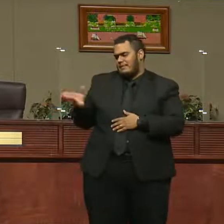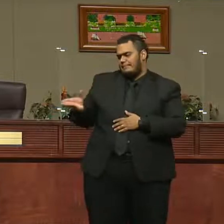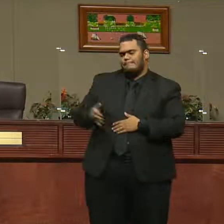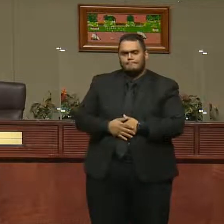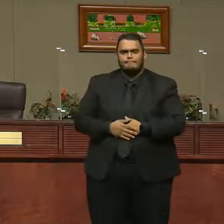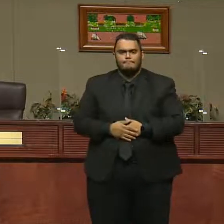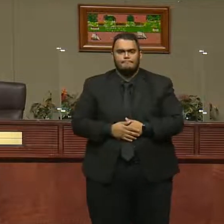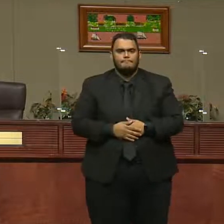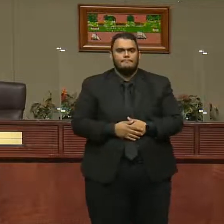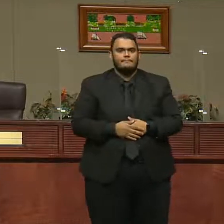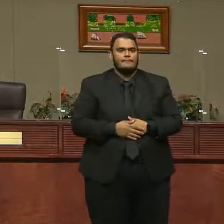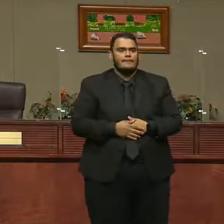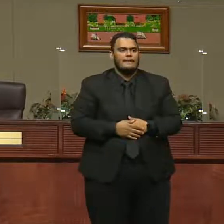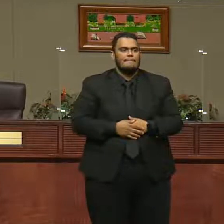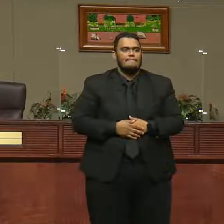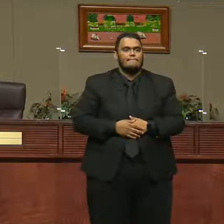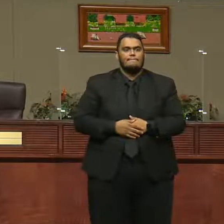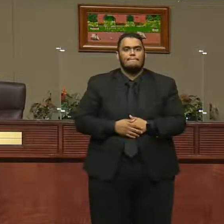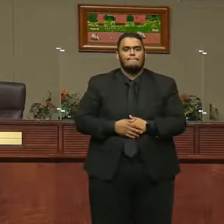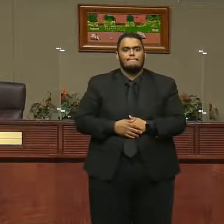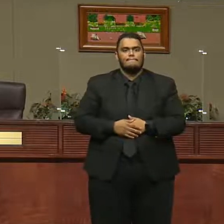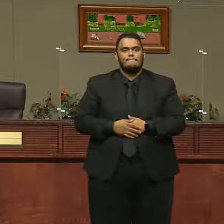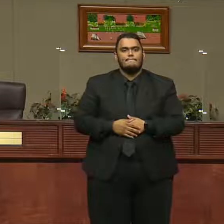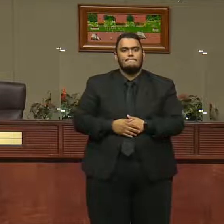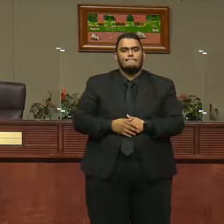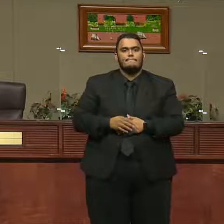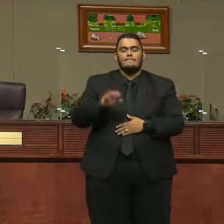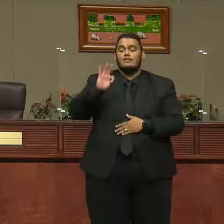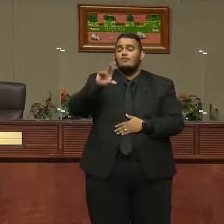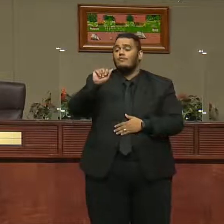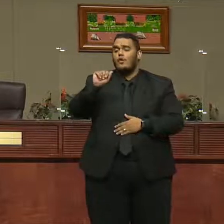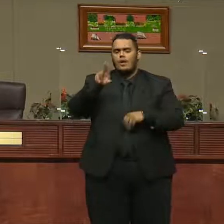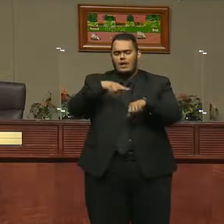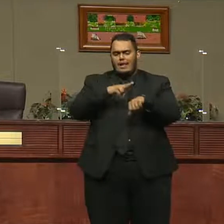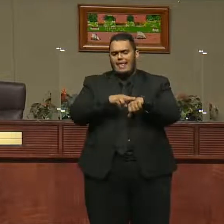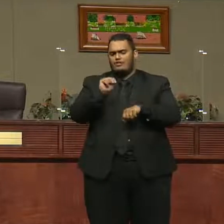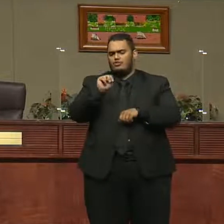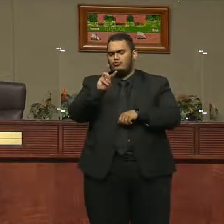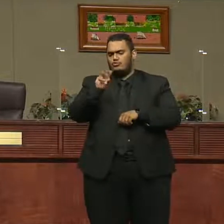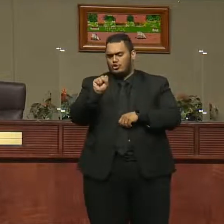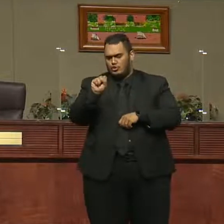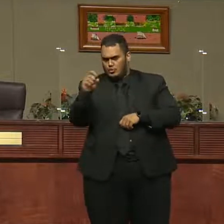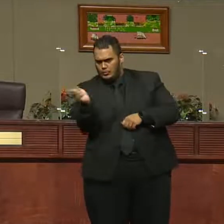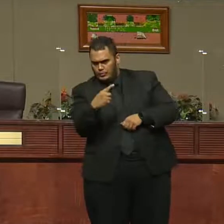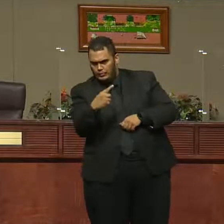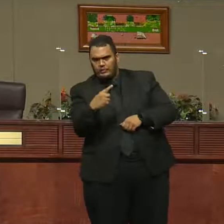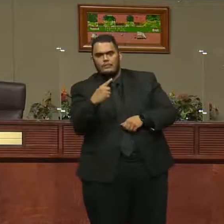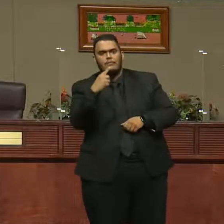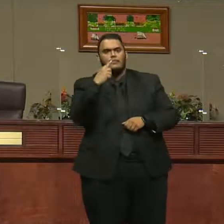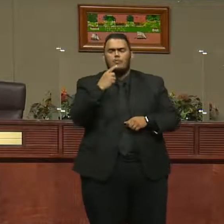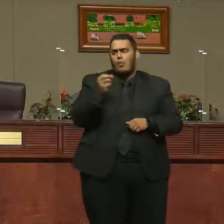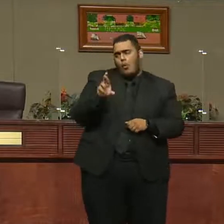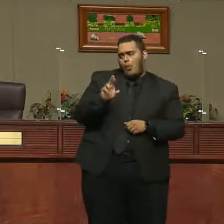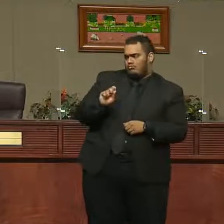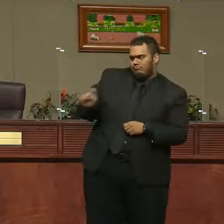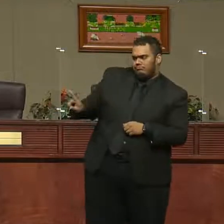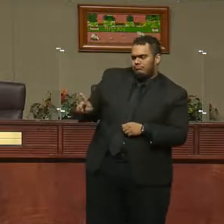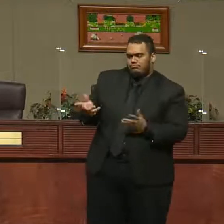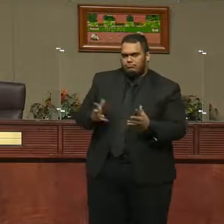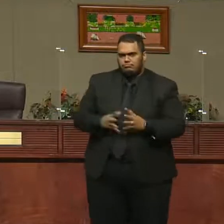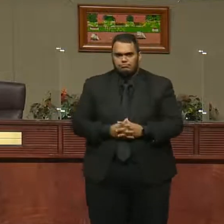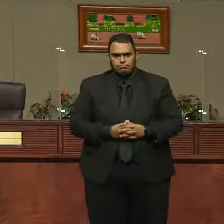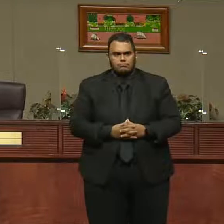This is Melissa Thomas of Florida National News. This question can be for either Mayor Demings or Ms. Chu. In